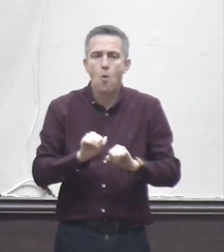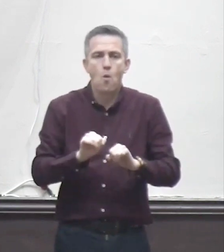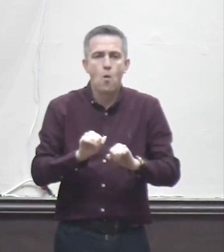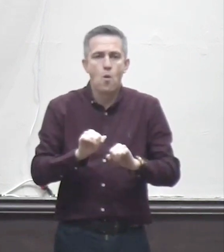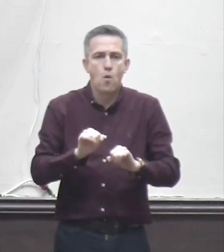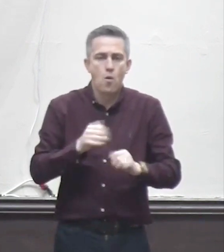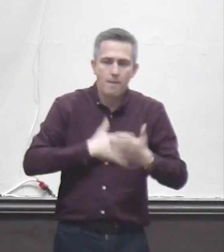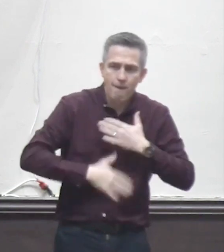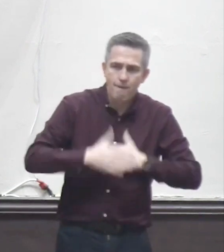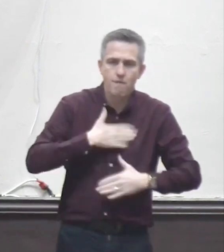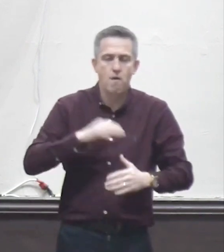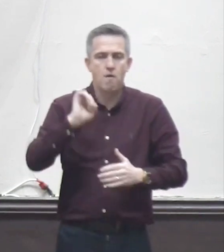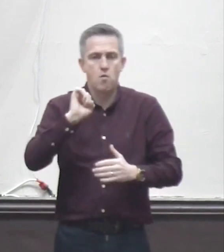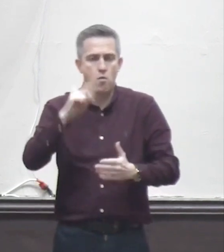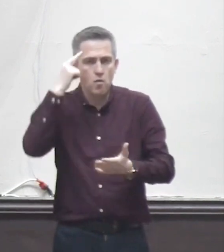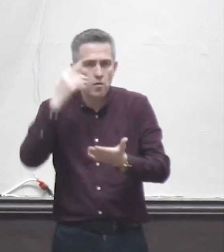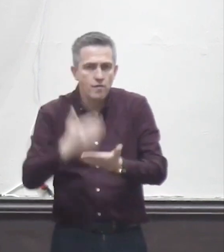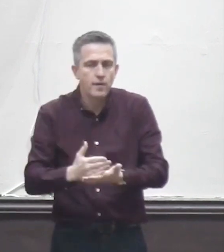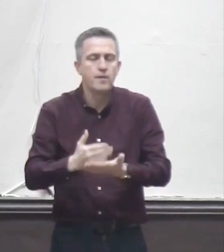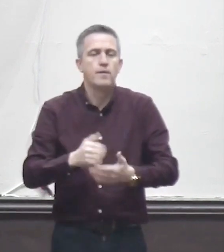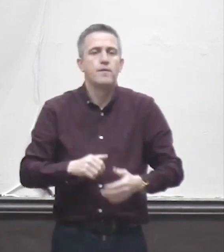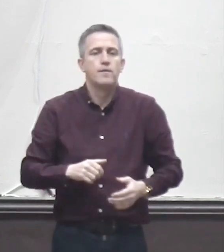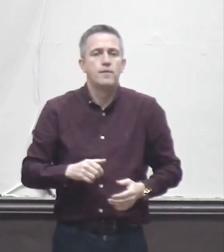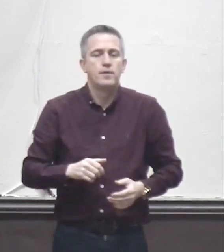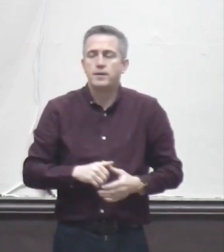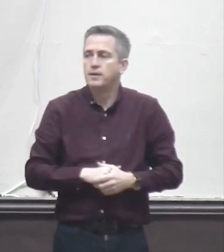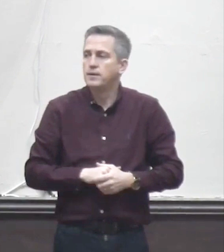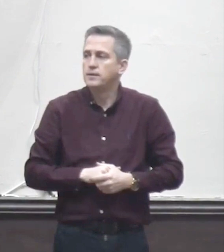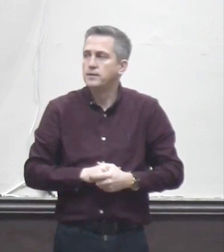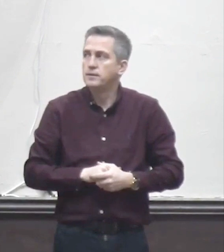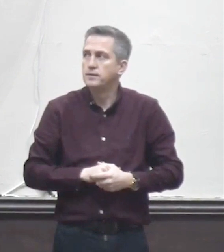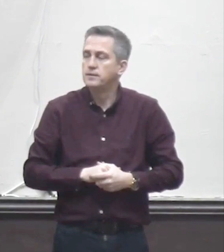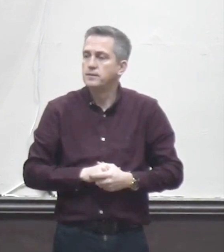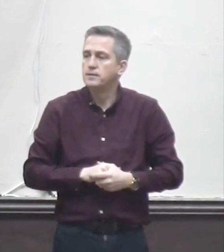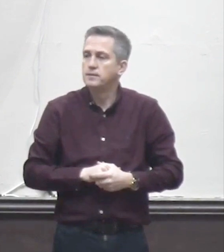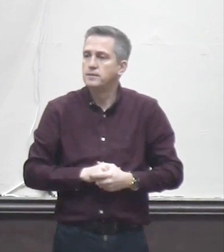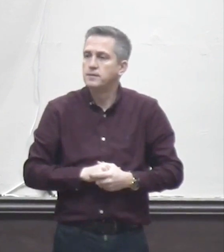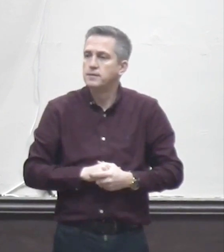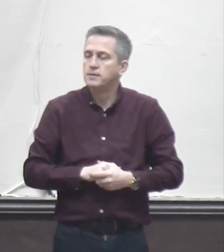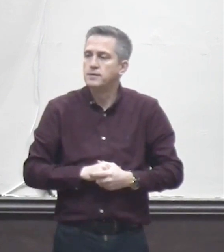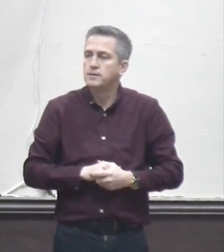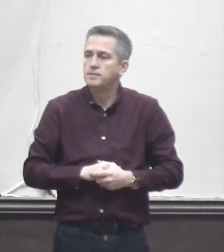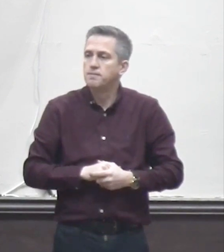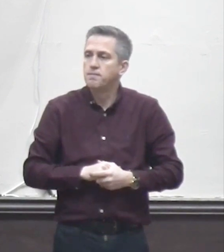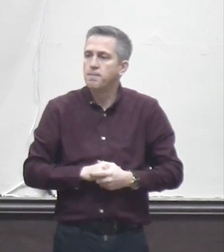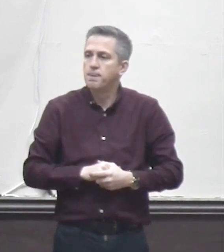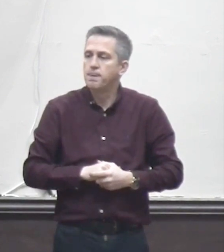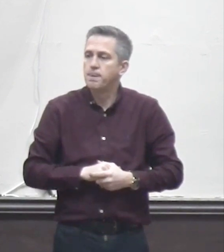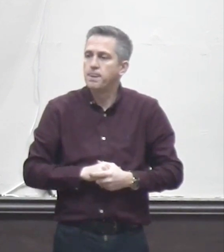our deen and so forth. But when it comes to tawheed, when it comes to shirk, there